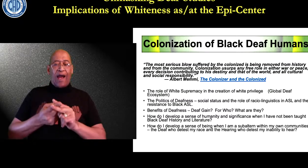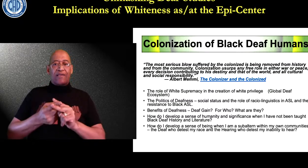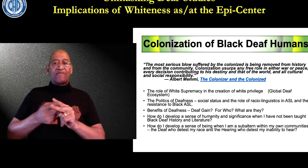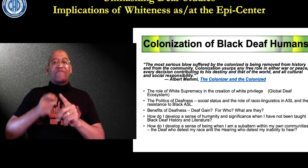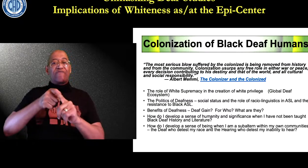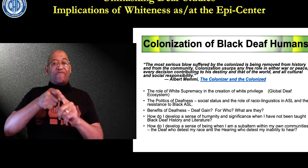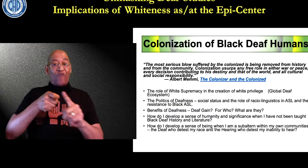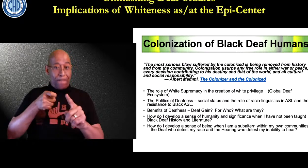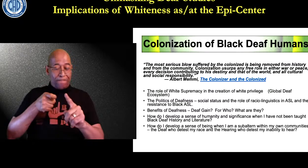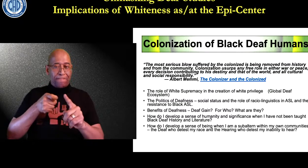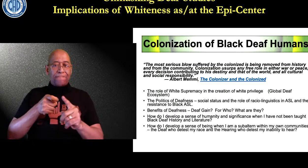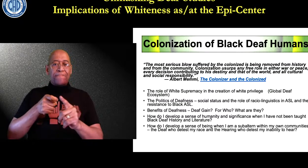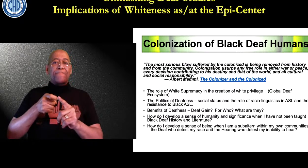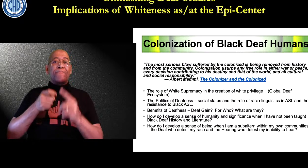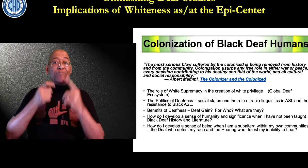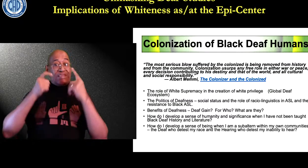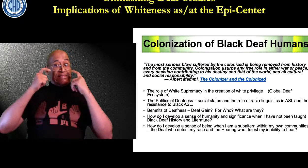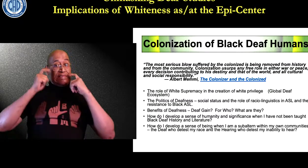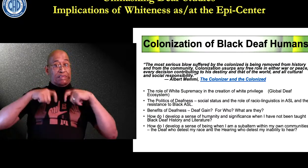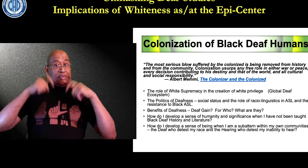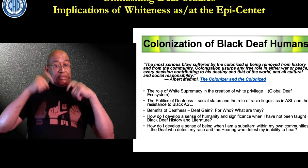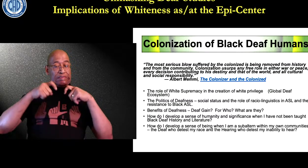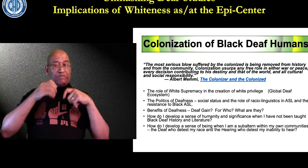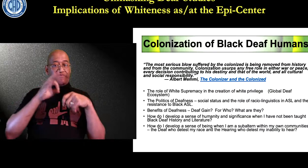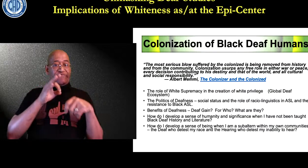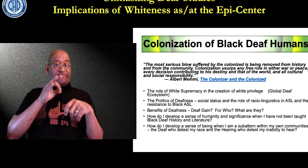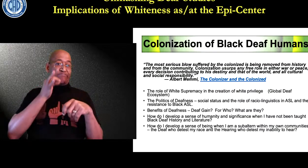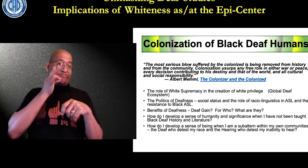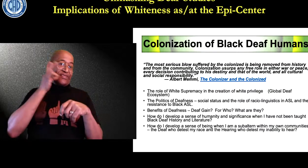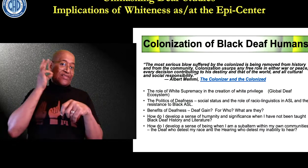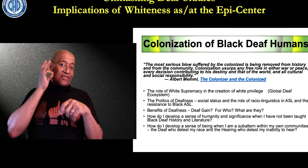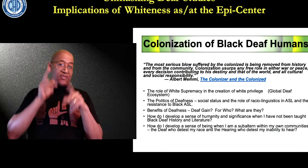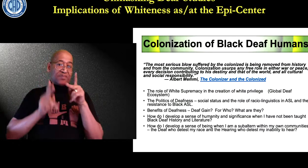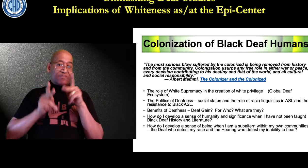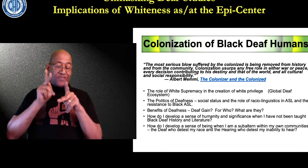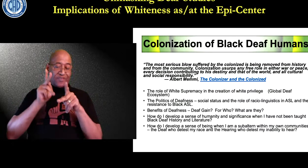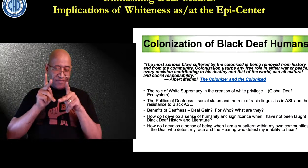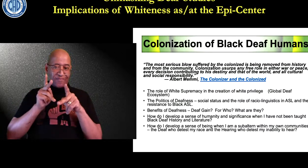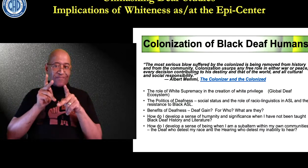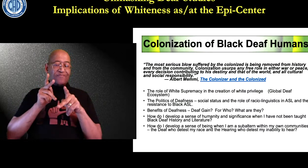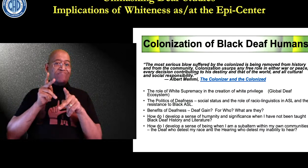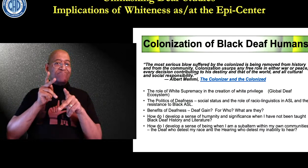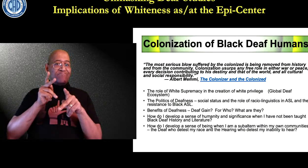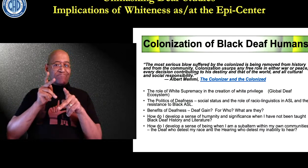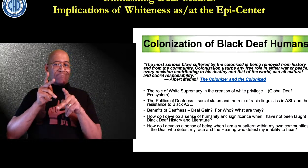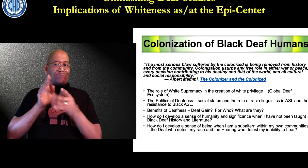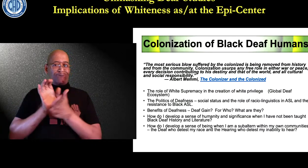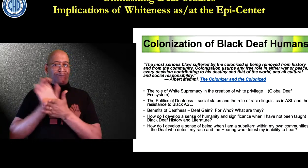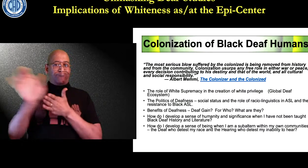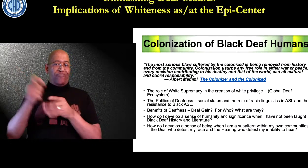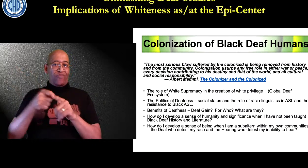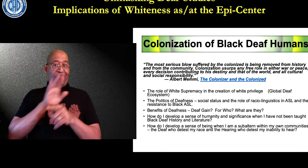The interesting point is, at deaf education at that point started